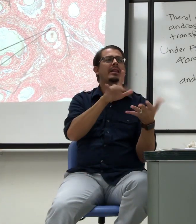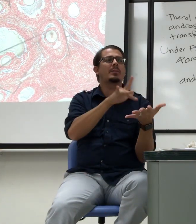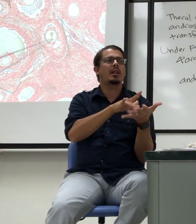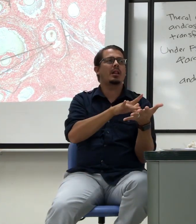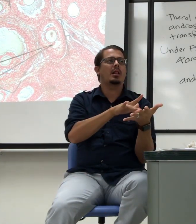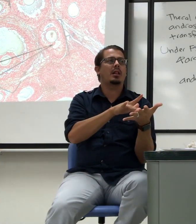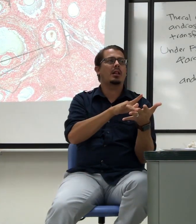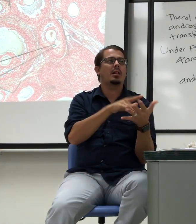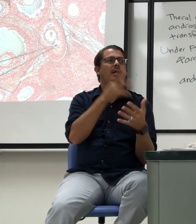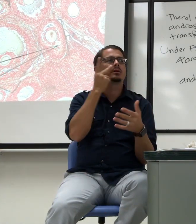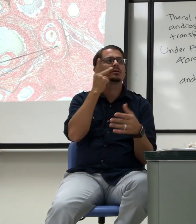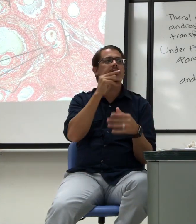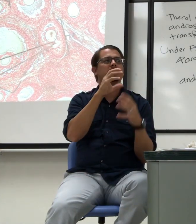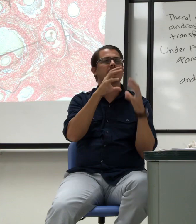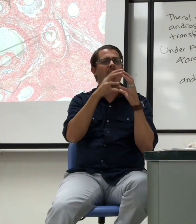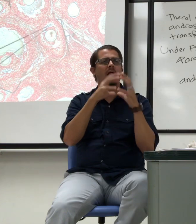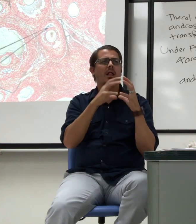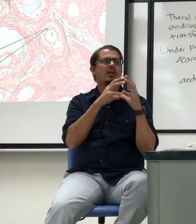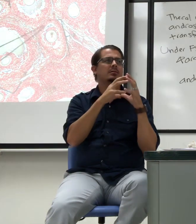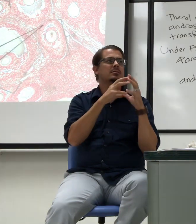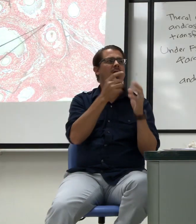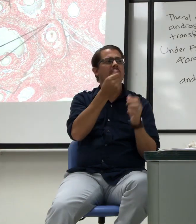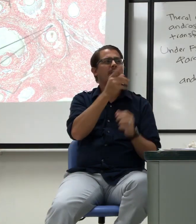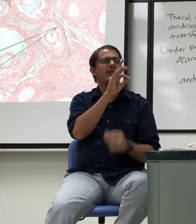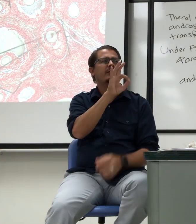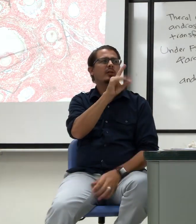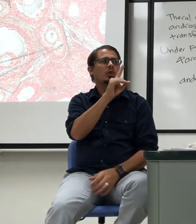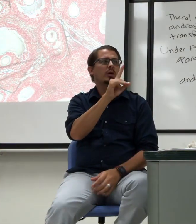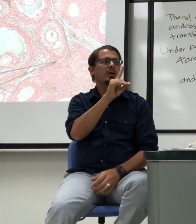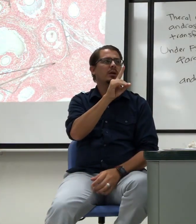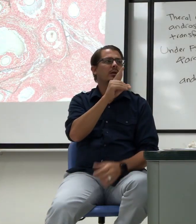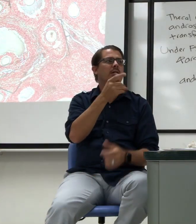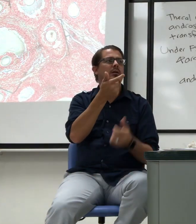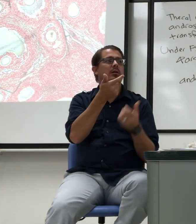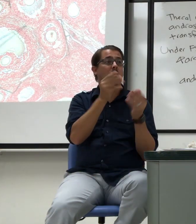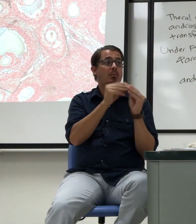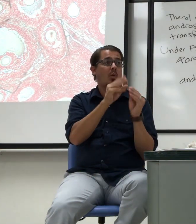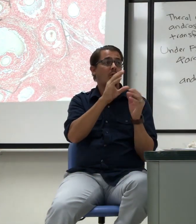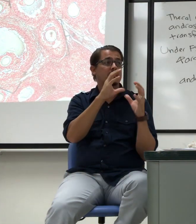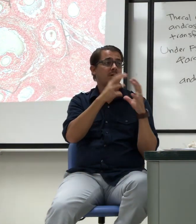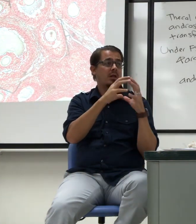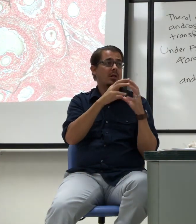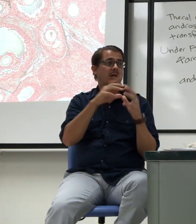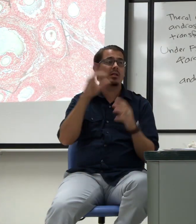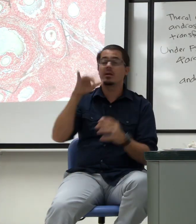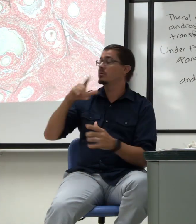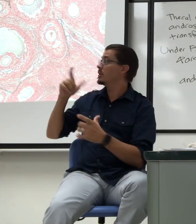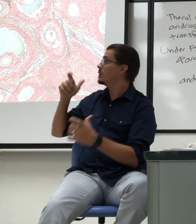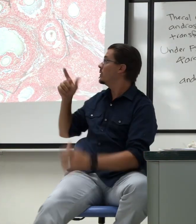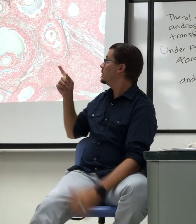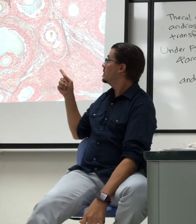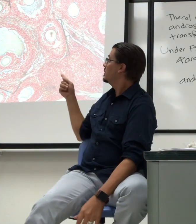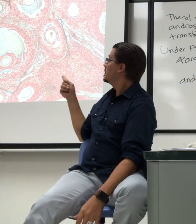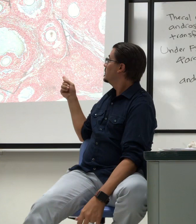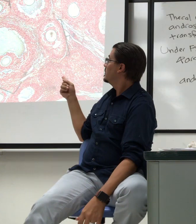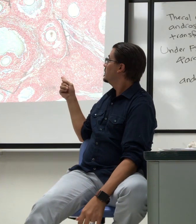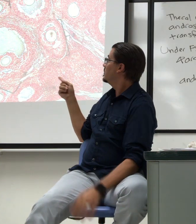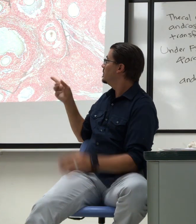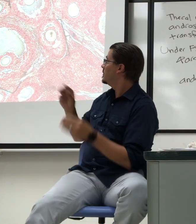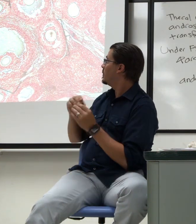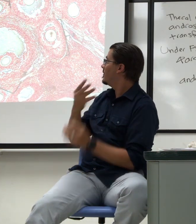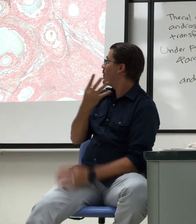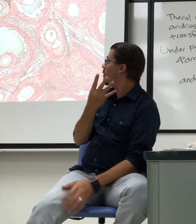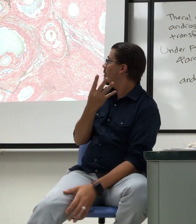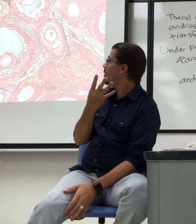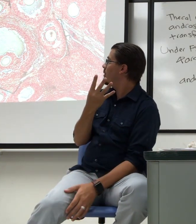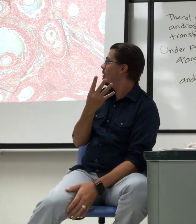see cells, I see pockets of fluid. I see more cells. This big boy right here, number 4, or I